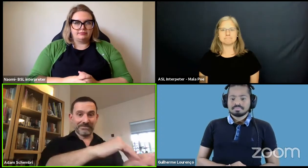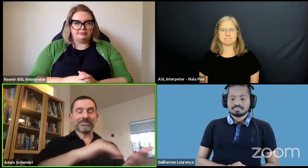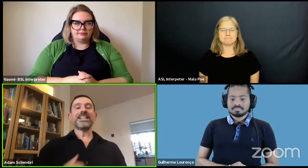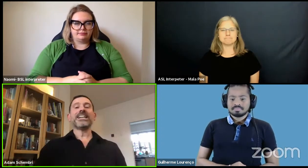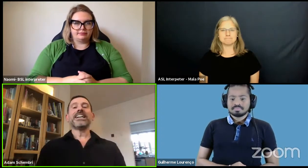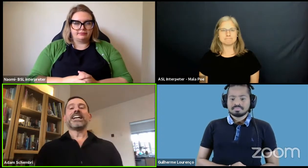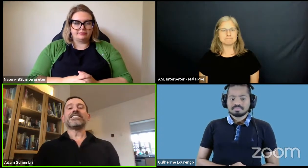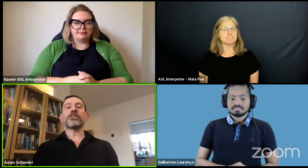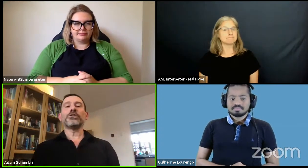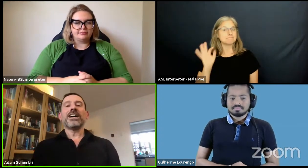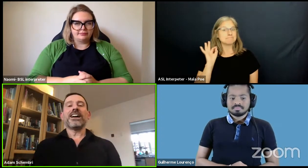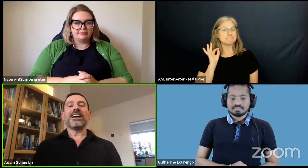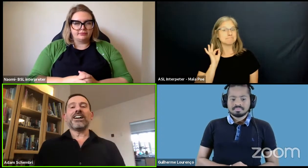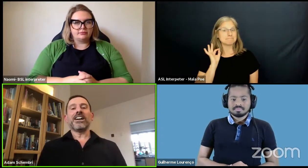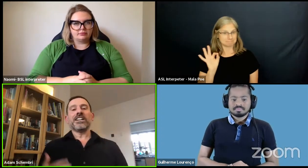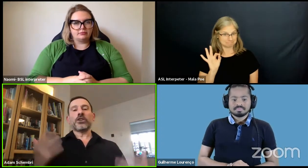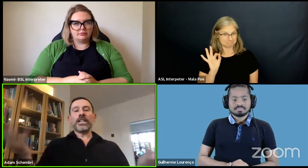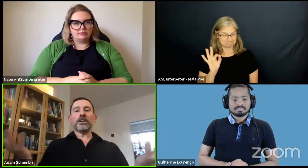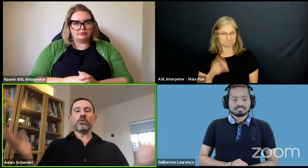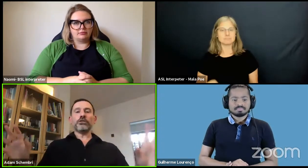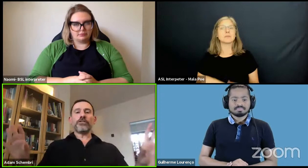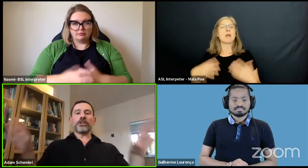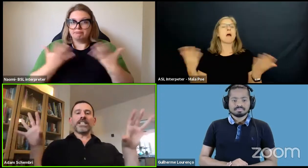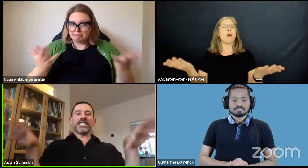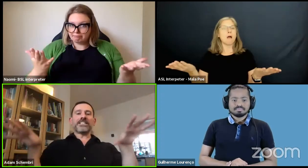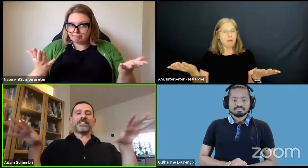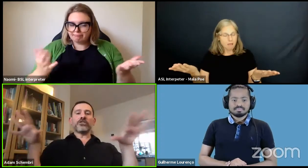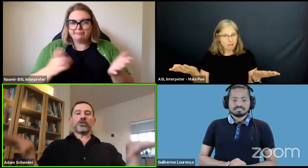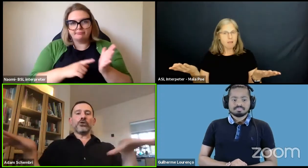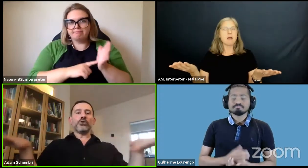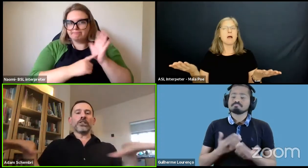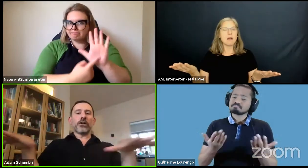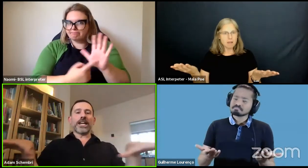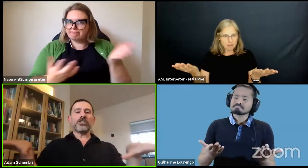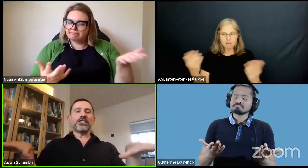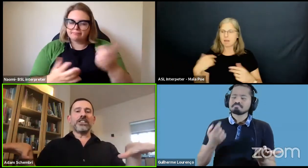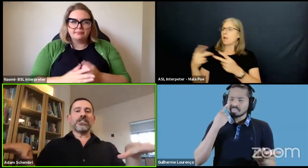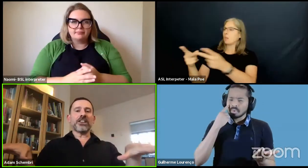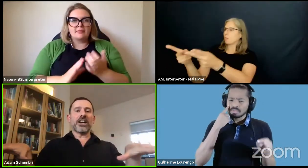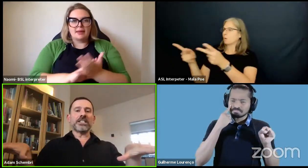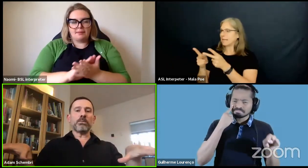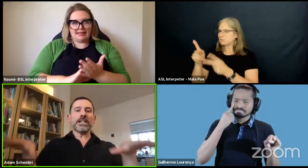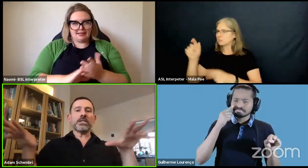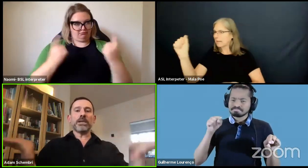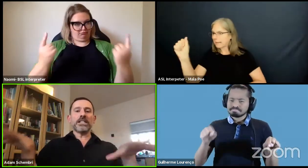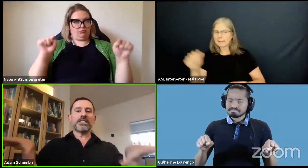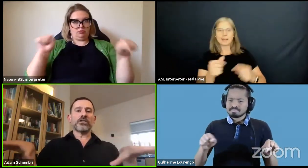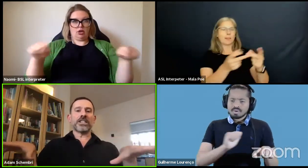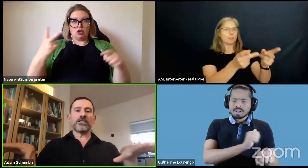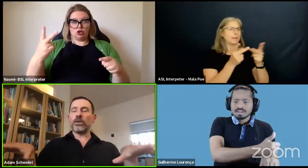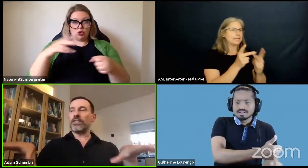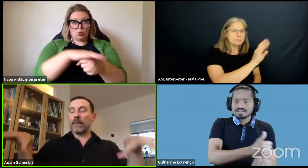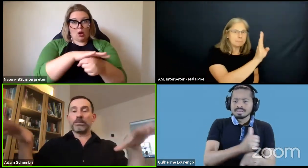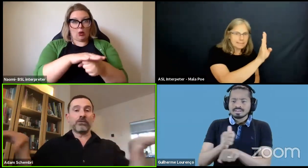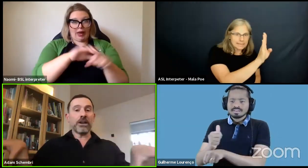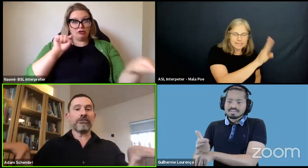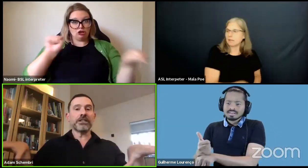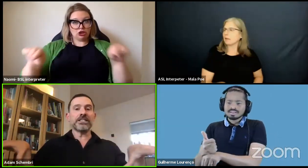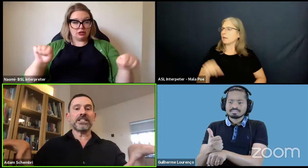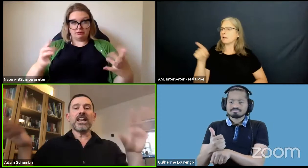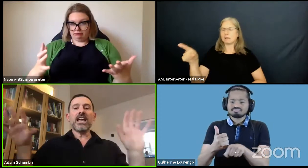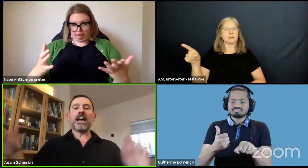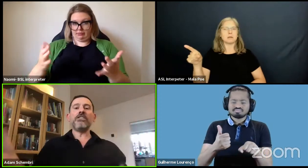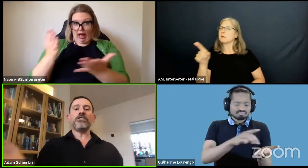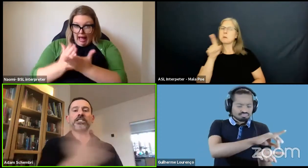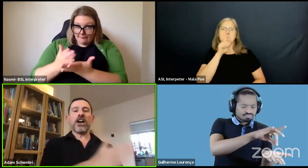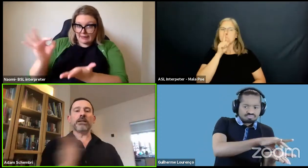Okay, so here what you've got is 2 locations in the signing space being associated with absent